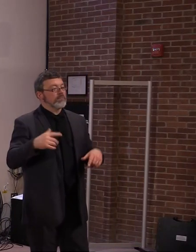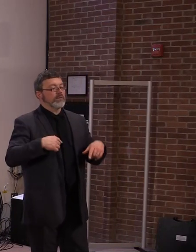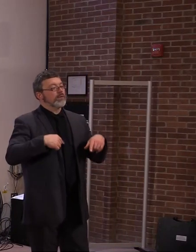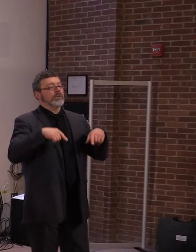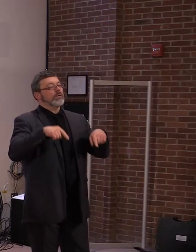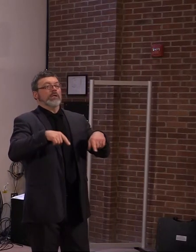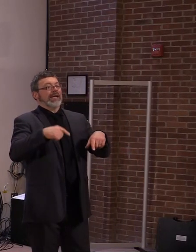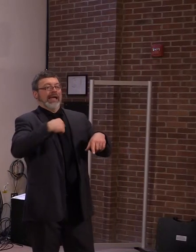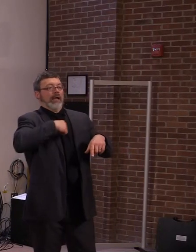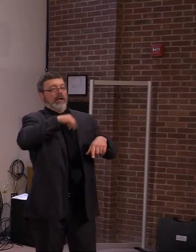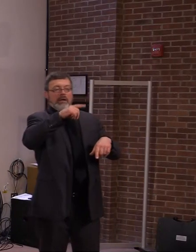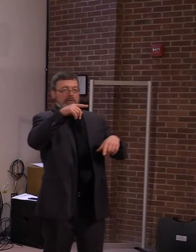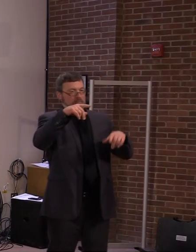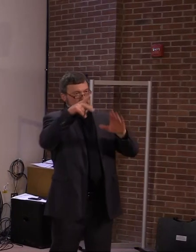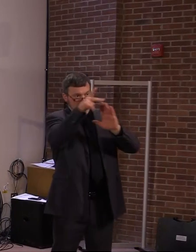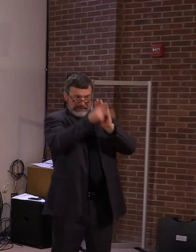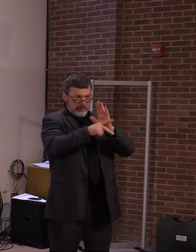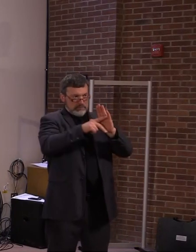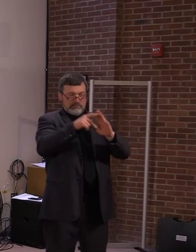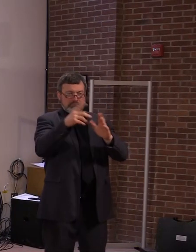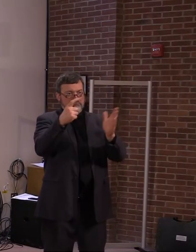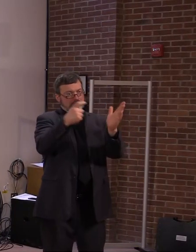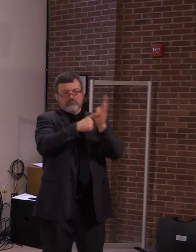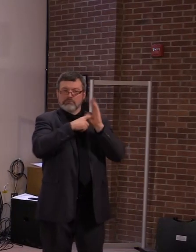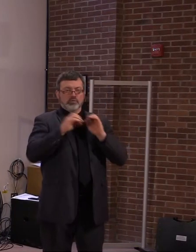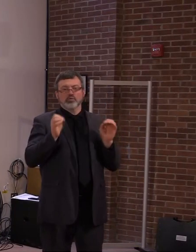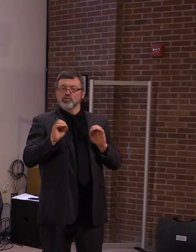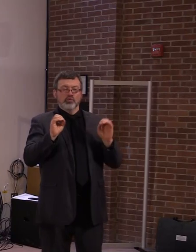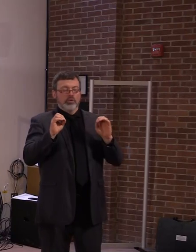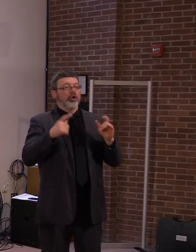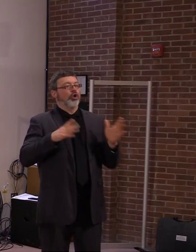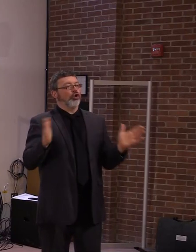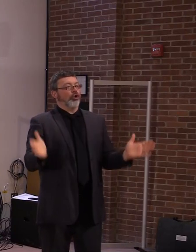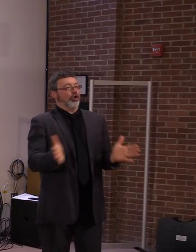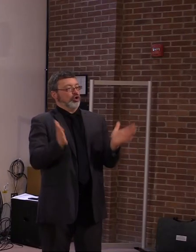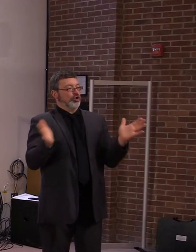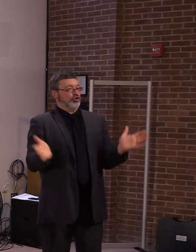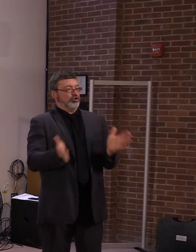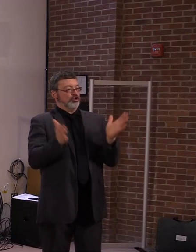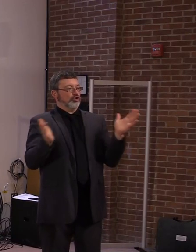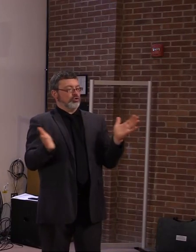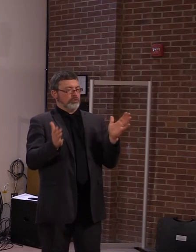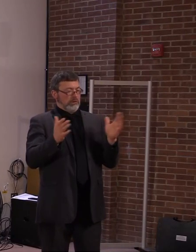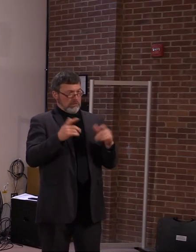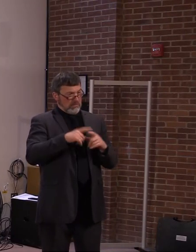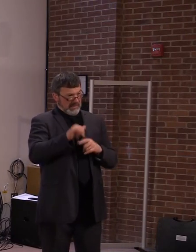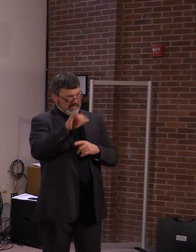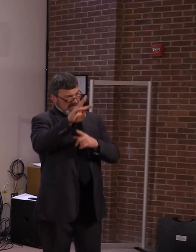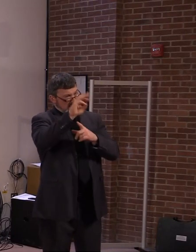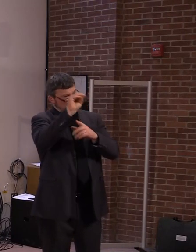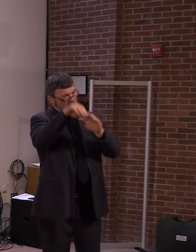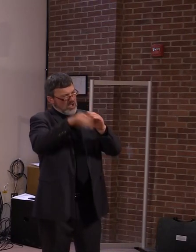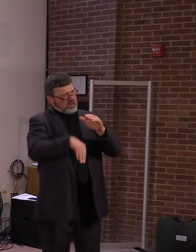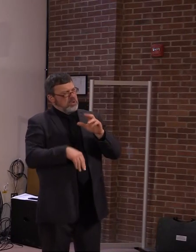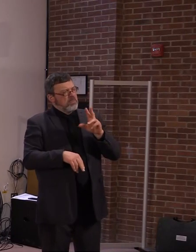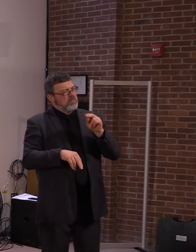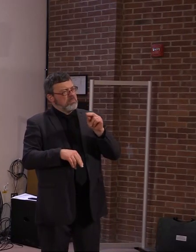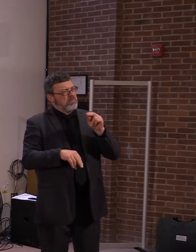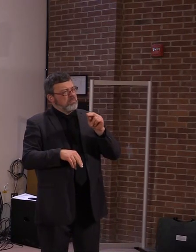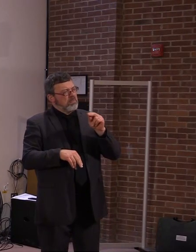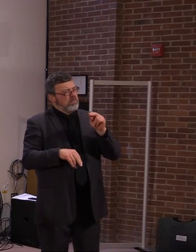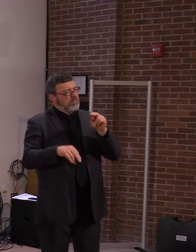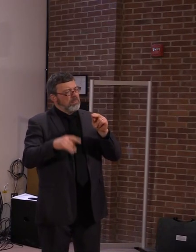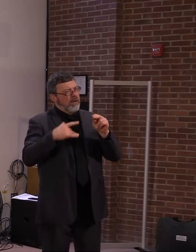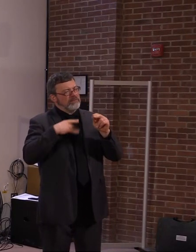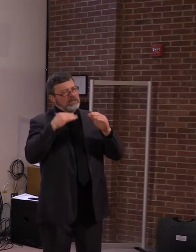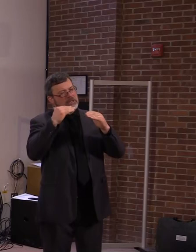vaccinated. I don't think it's less than 60. I think it's in the 60s. I don't have the precise number, but it's in the 60s in terms of